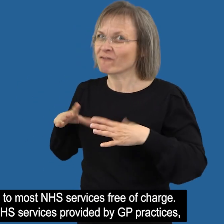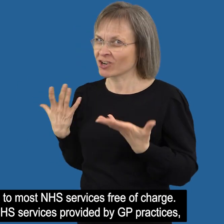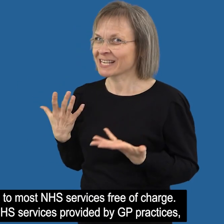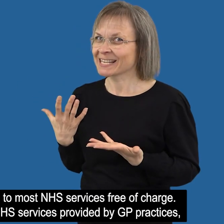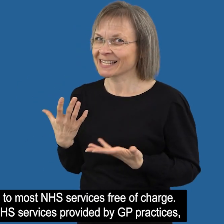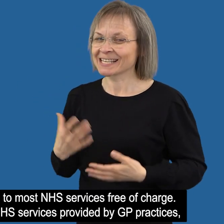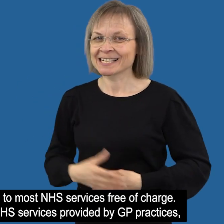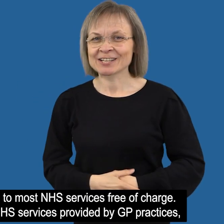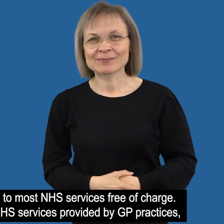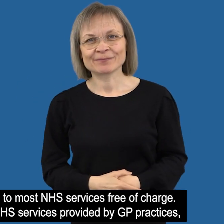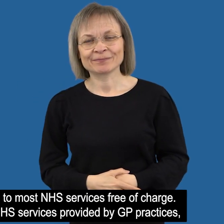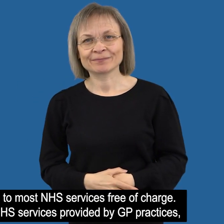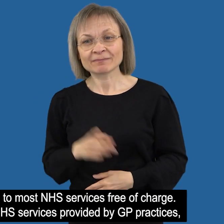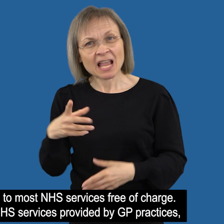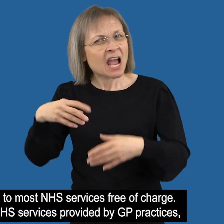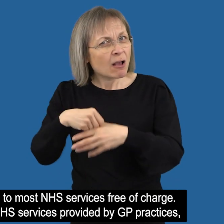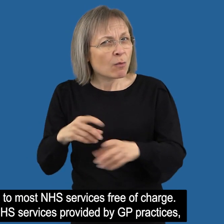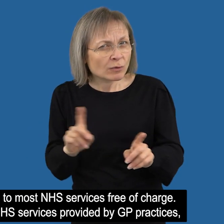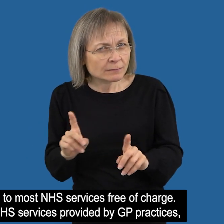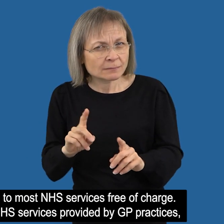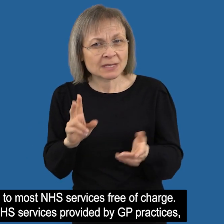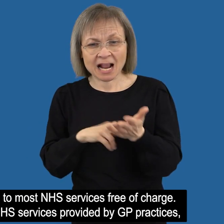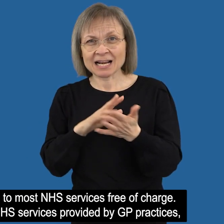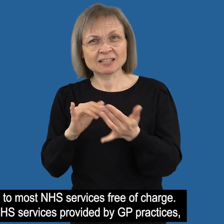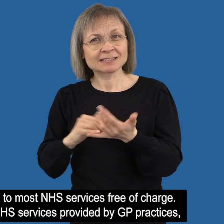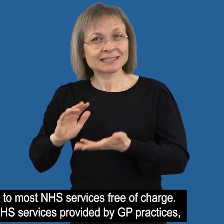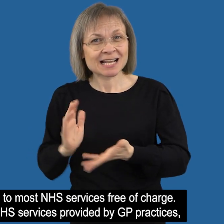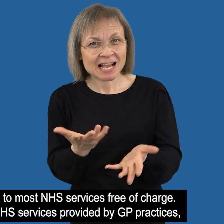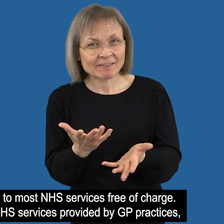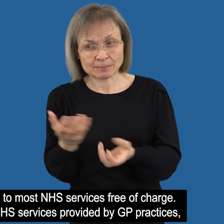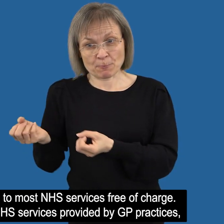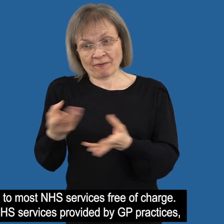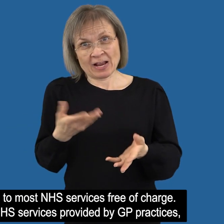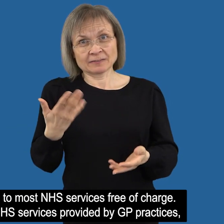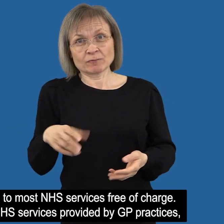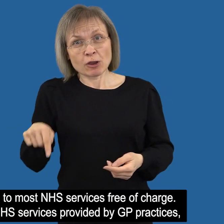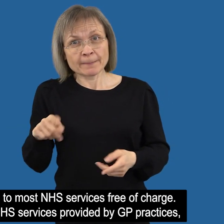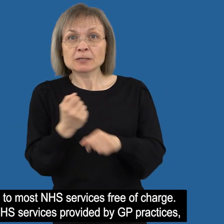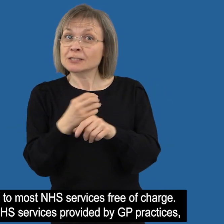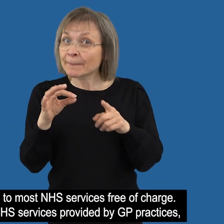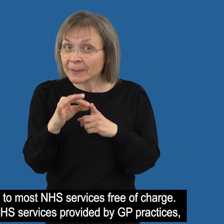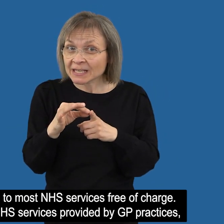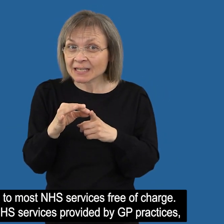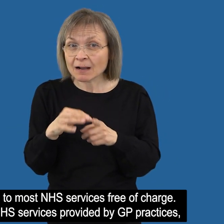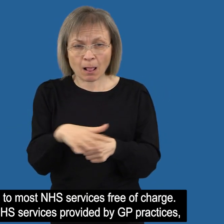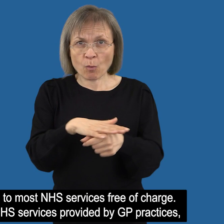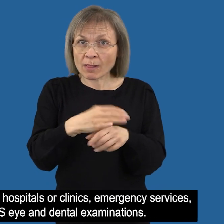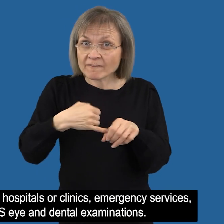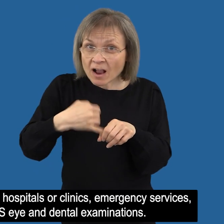charge. This includes NHS services provided by GP practices, local pharmacies, hospitals or